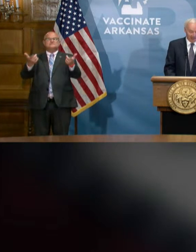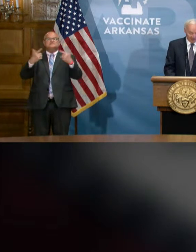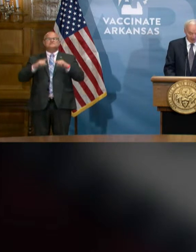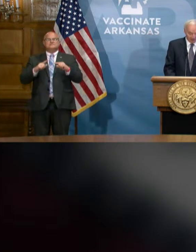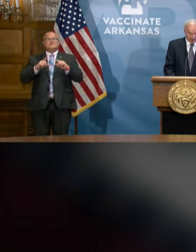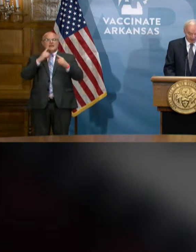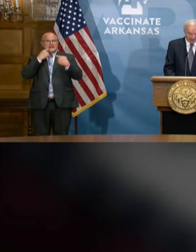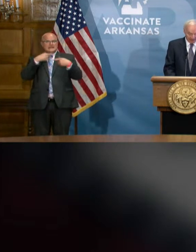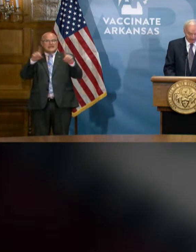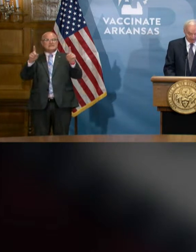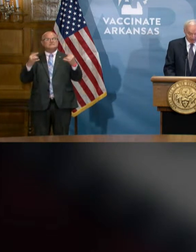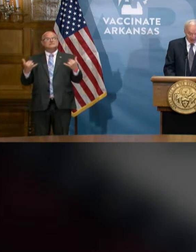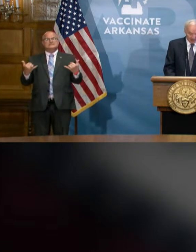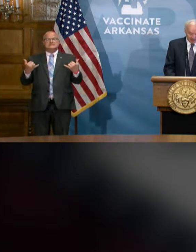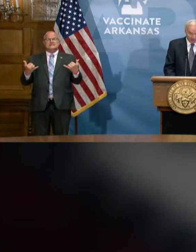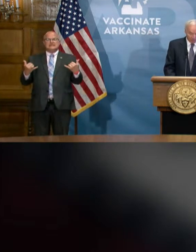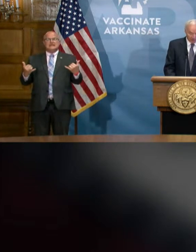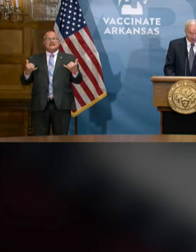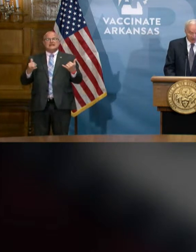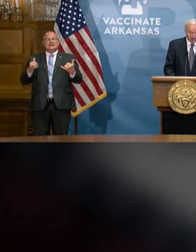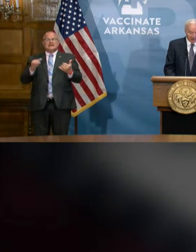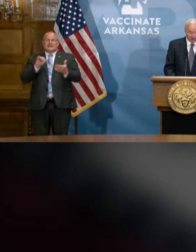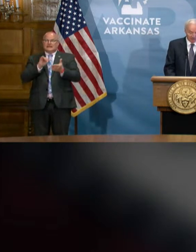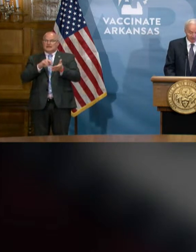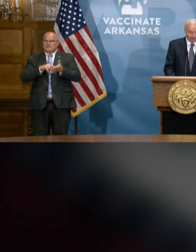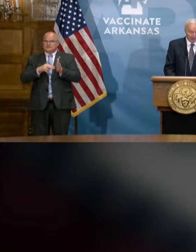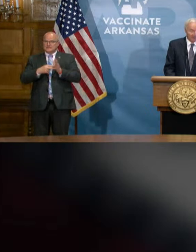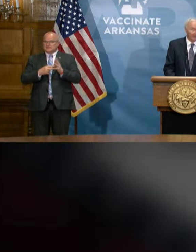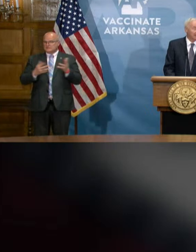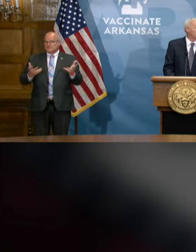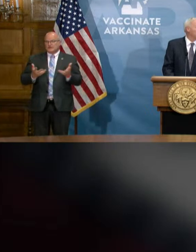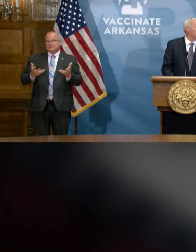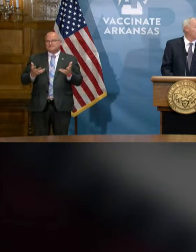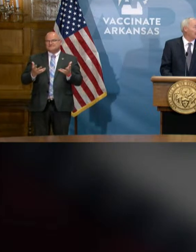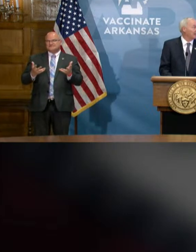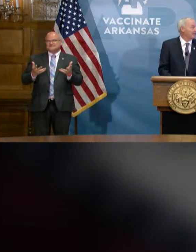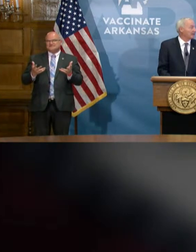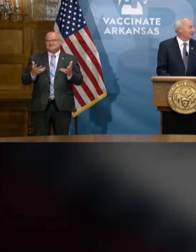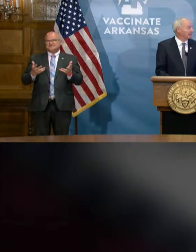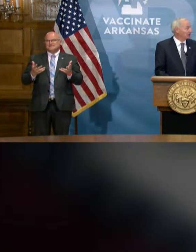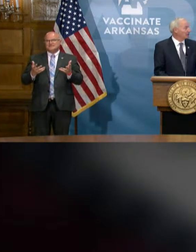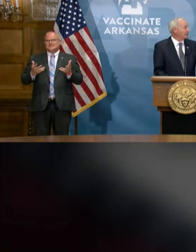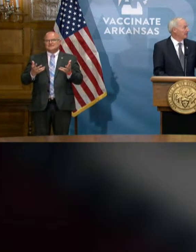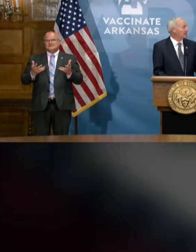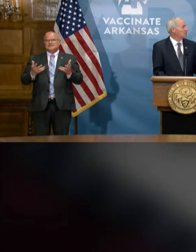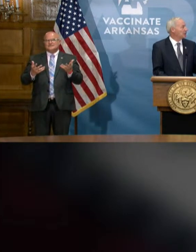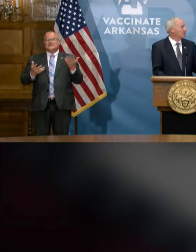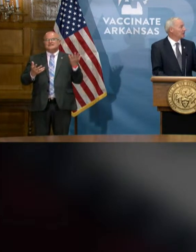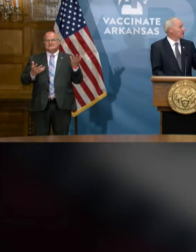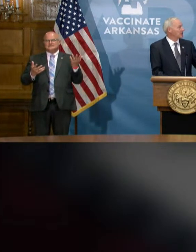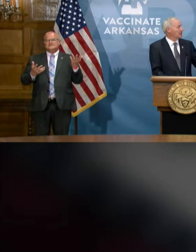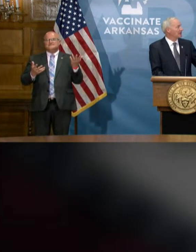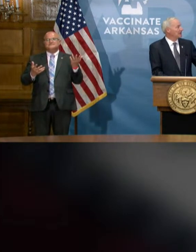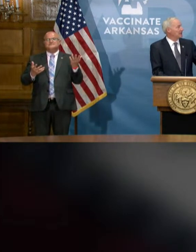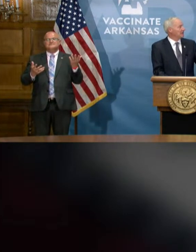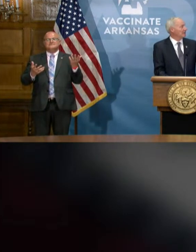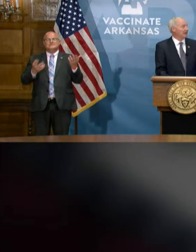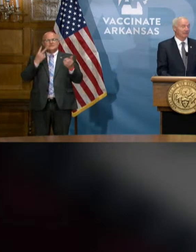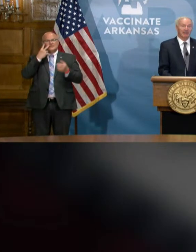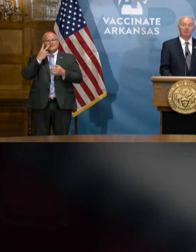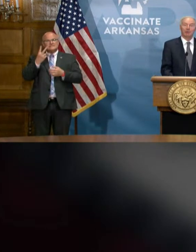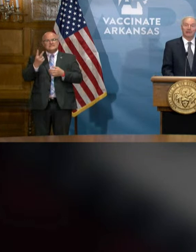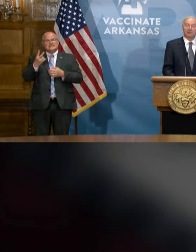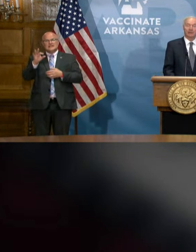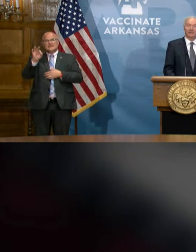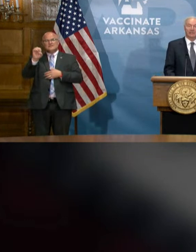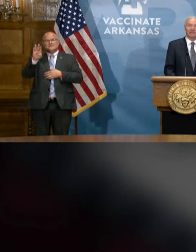the announcement today, which is that if you go to the next one, you can see that